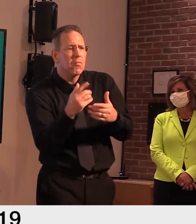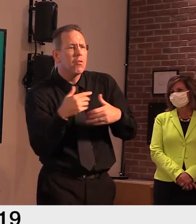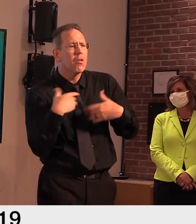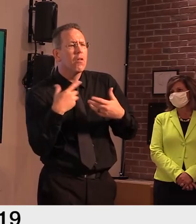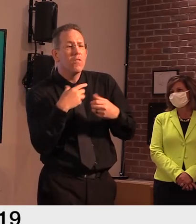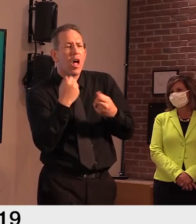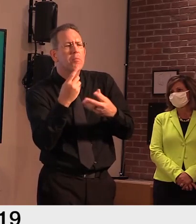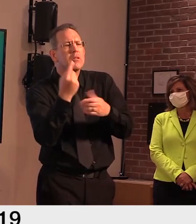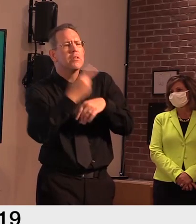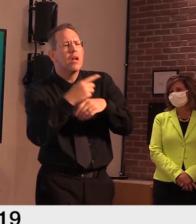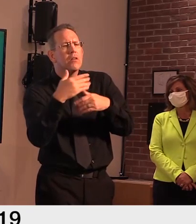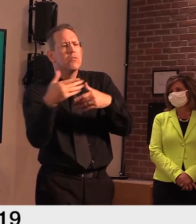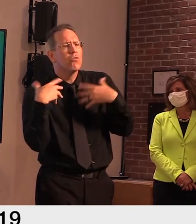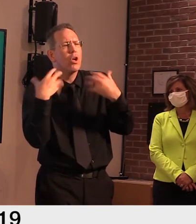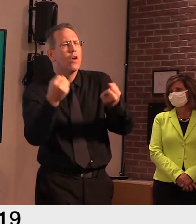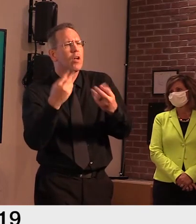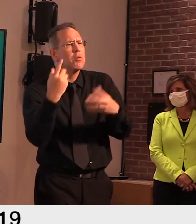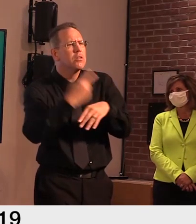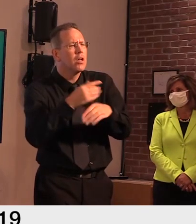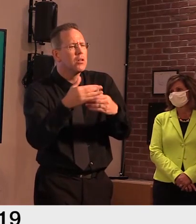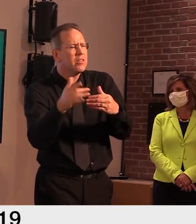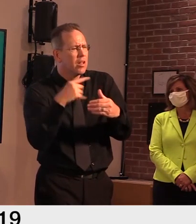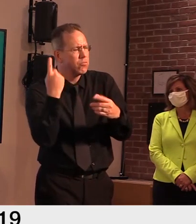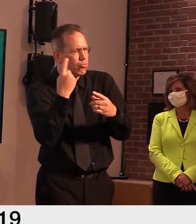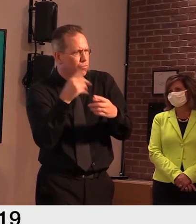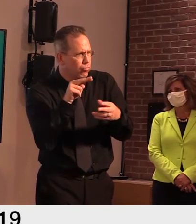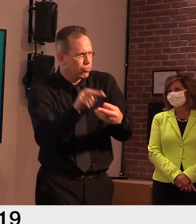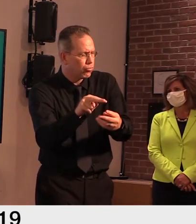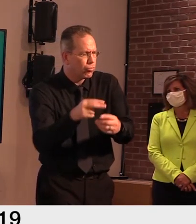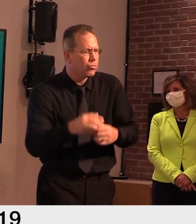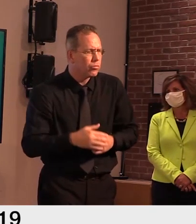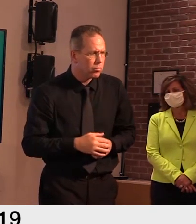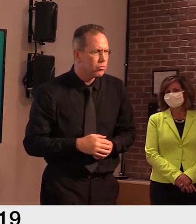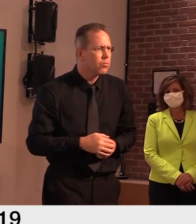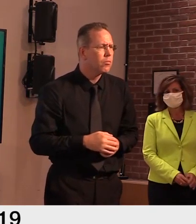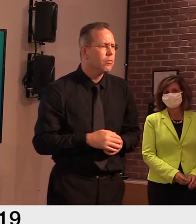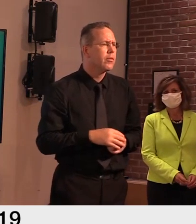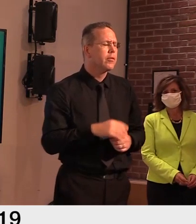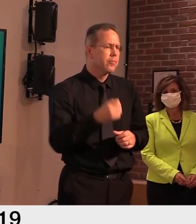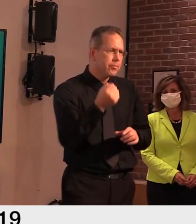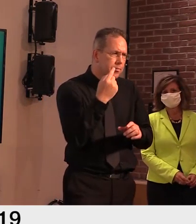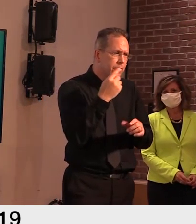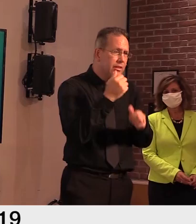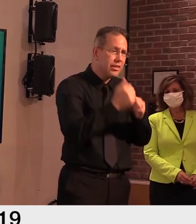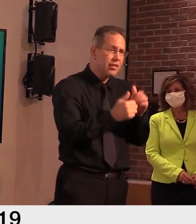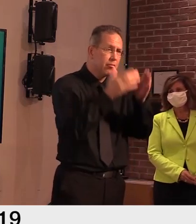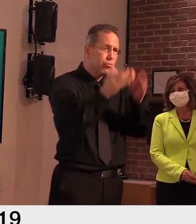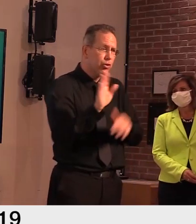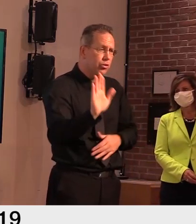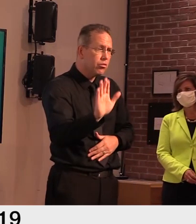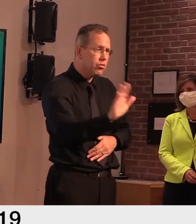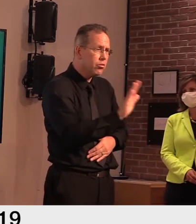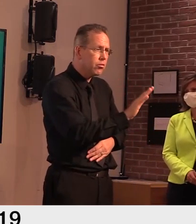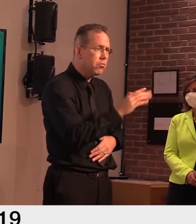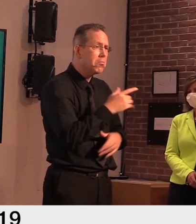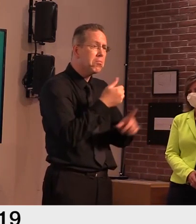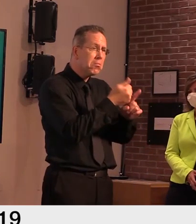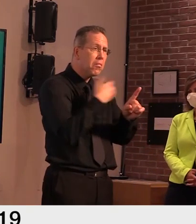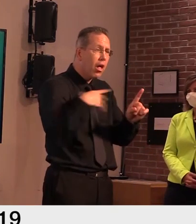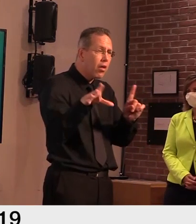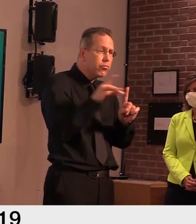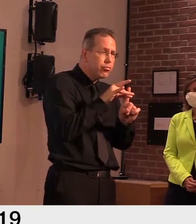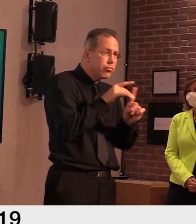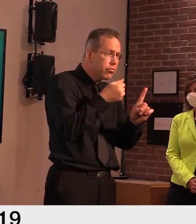symptoms, dating back from the time you first developed symptoms to when you stop having symptoms and how many days have